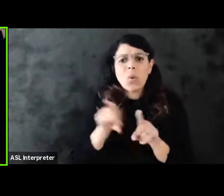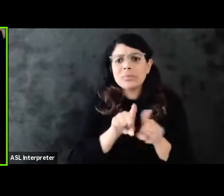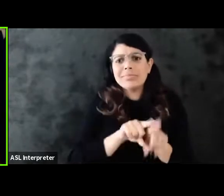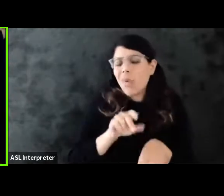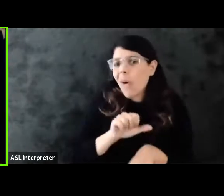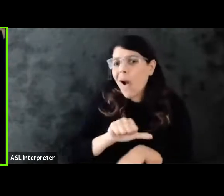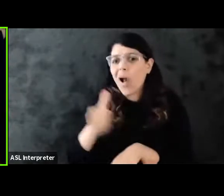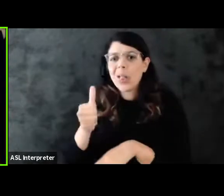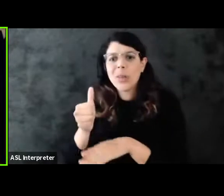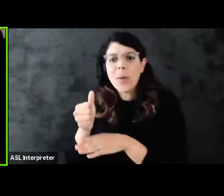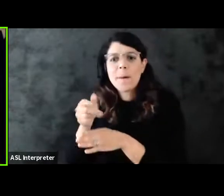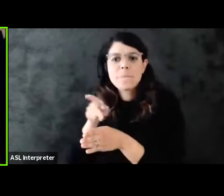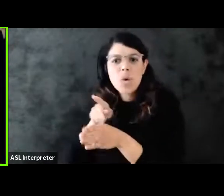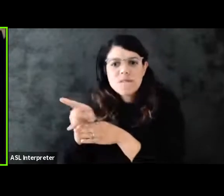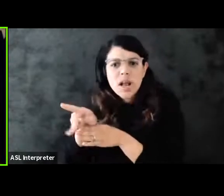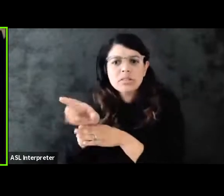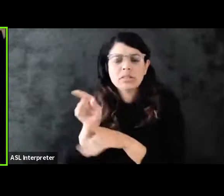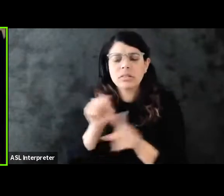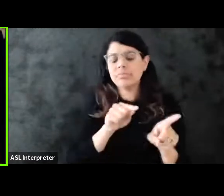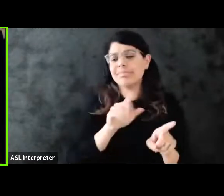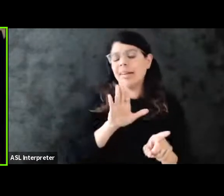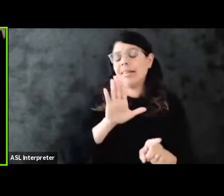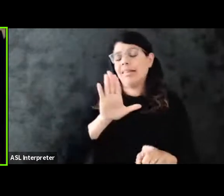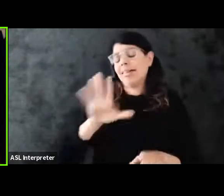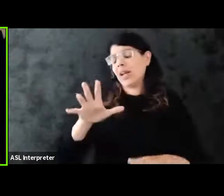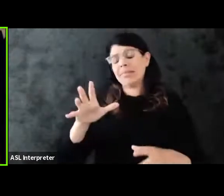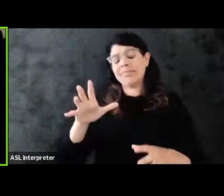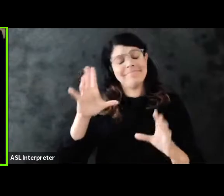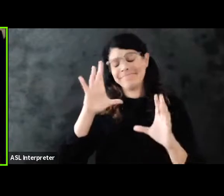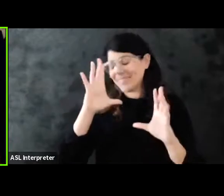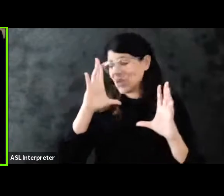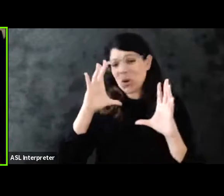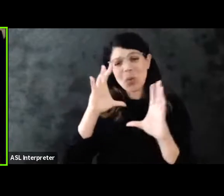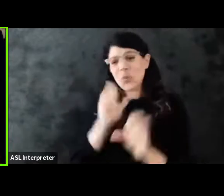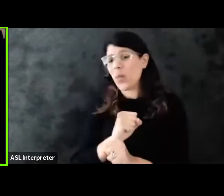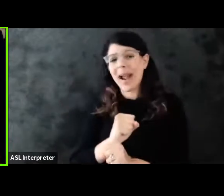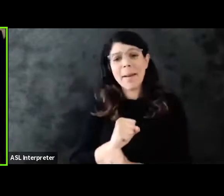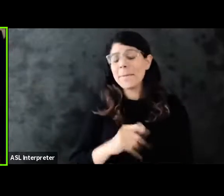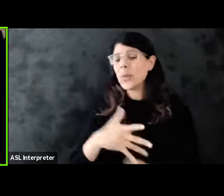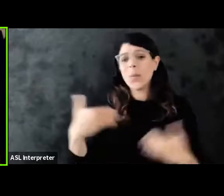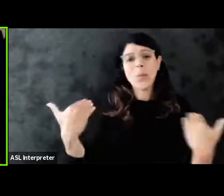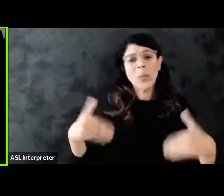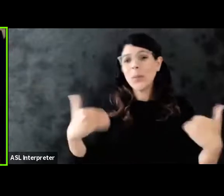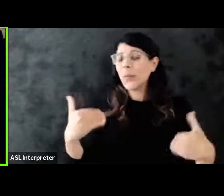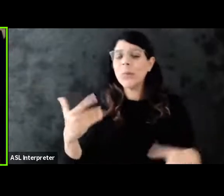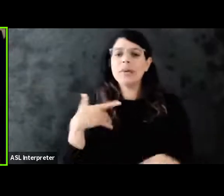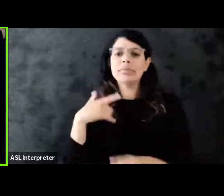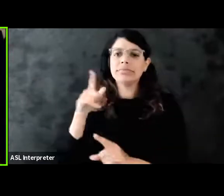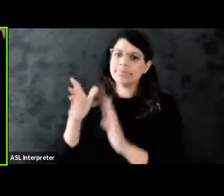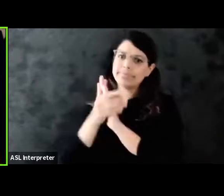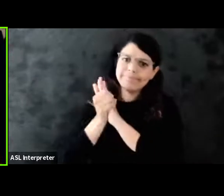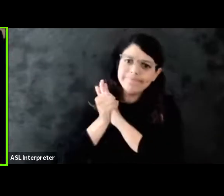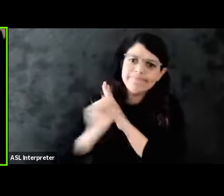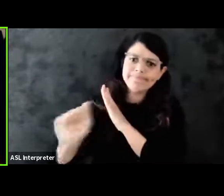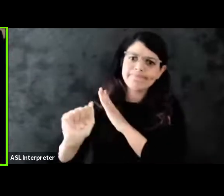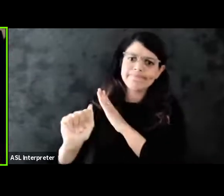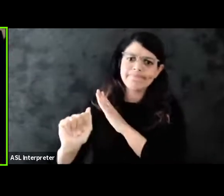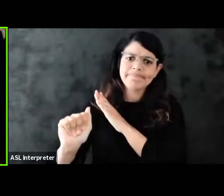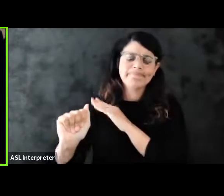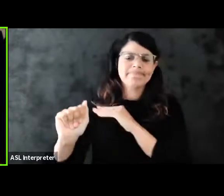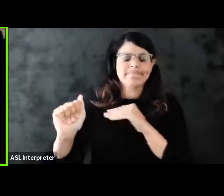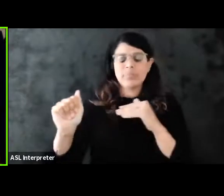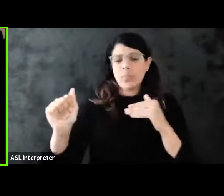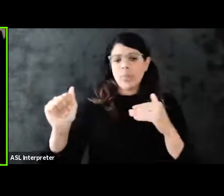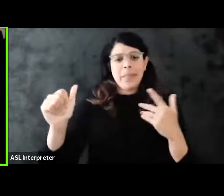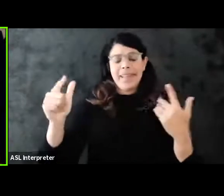of wonderful and very talented women in our midst. It's no longer a patriarchal heaven,